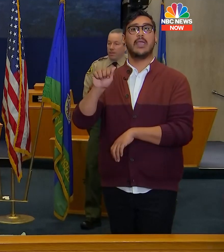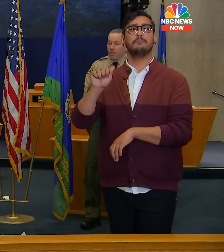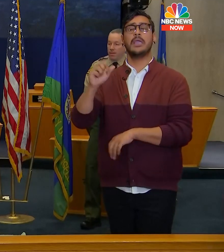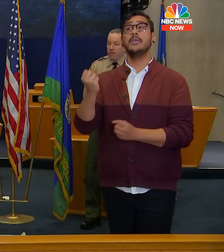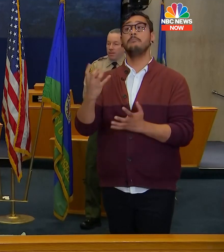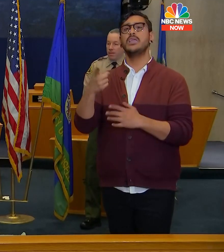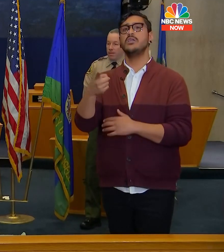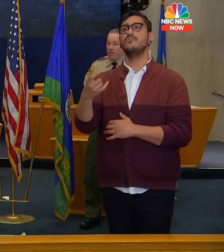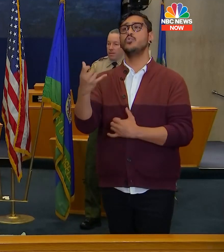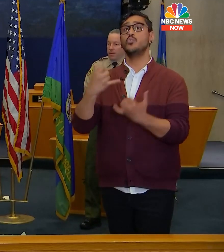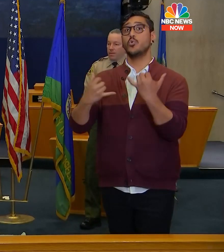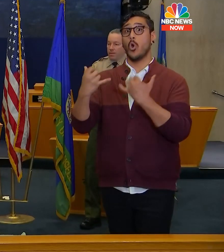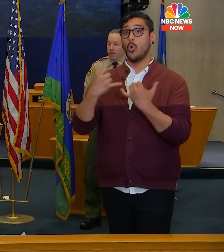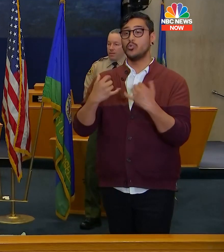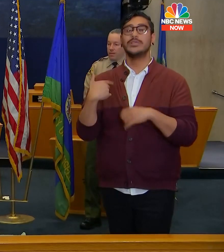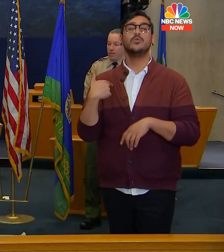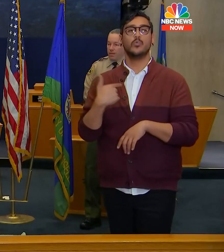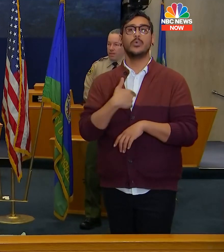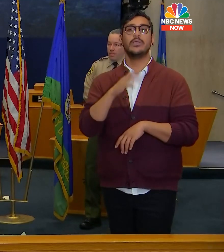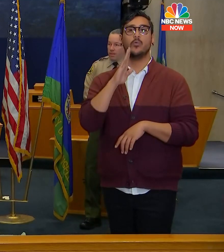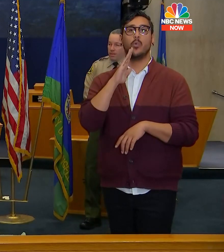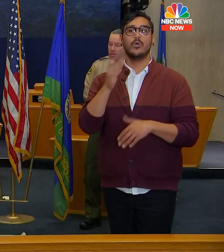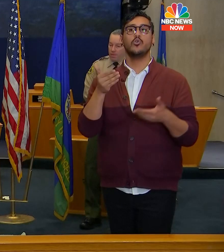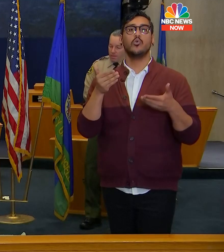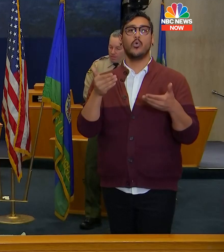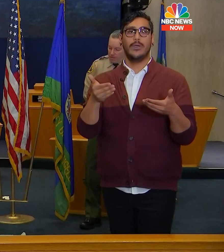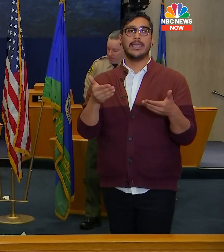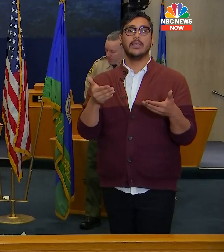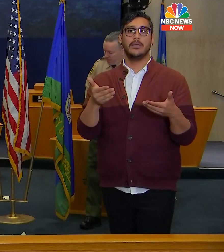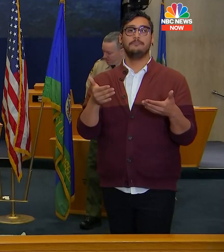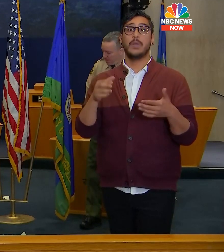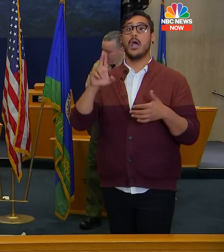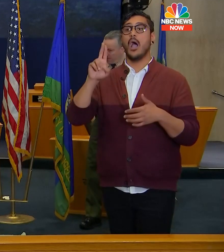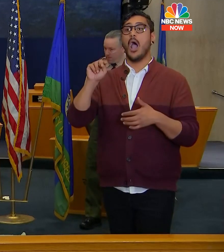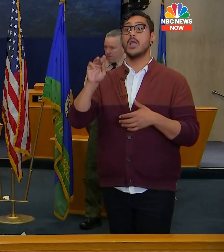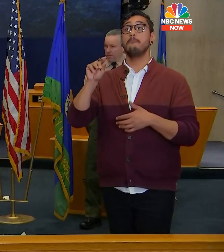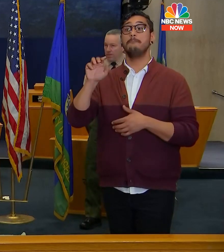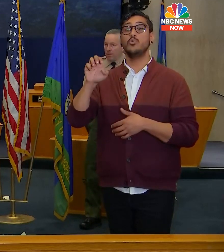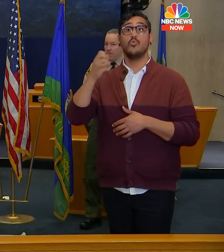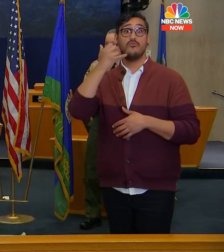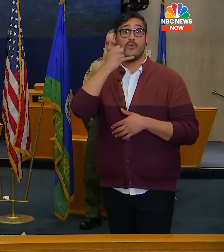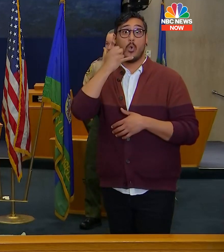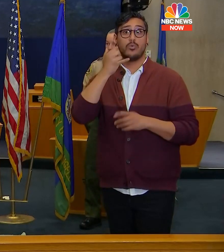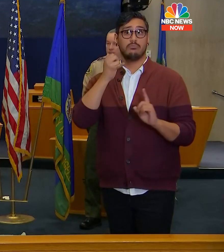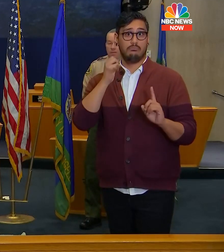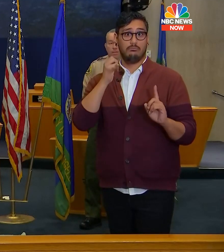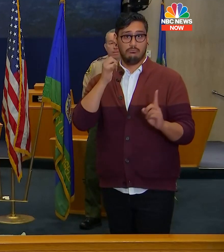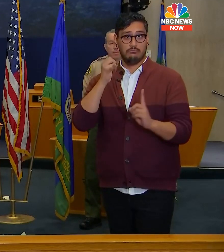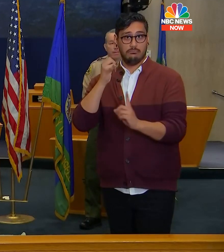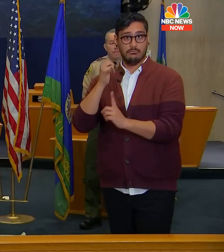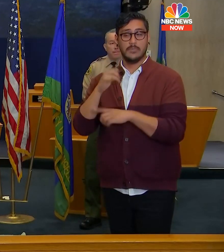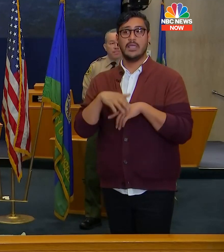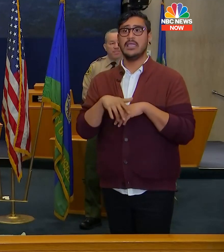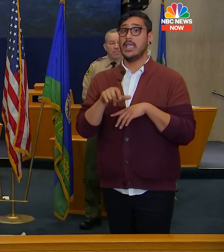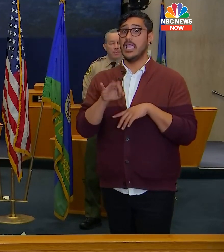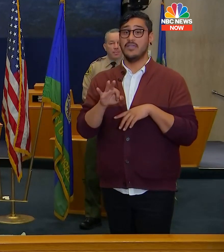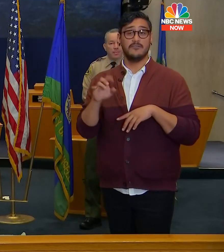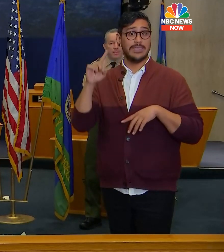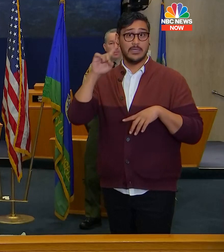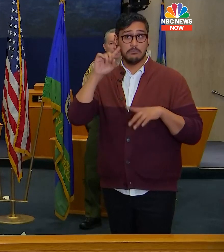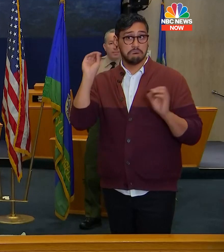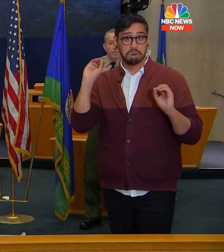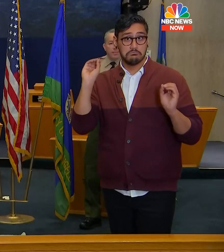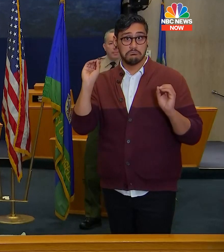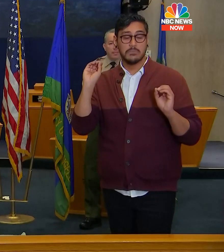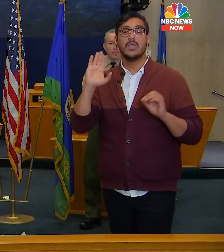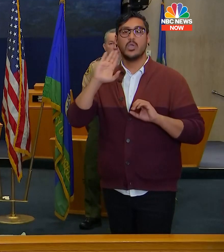Many of you have dialed in. We're going to go ahead and we're going to unmute the phone lines one by one. And if we don't hear anything,